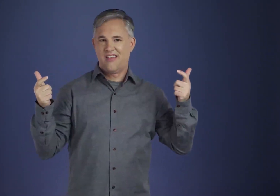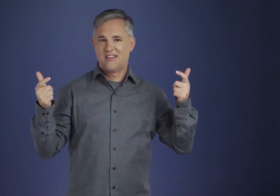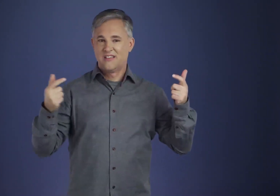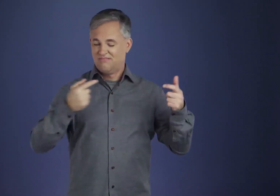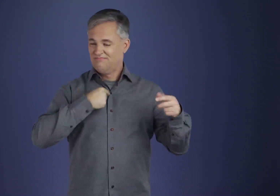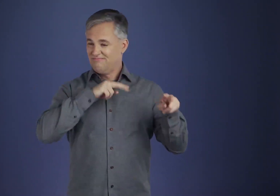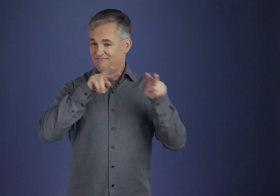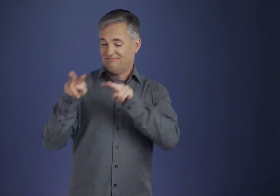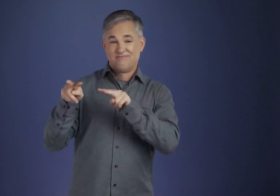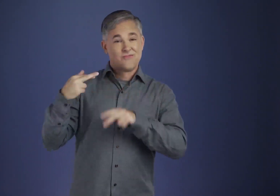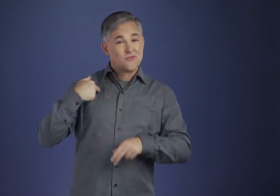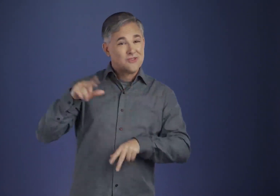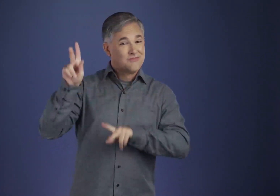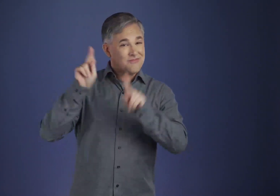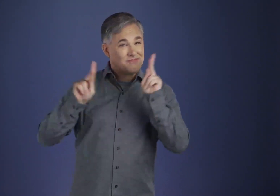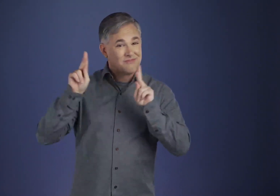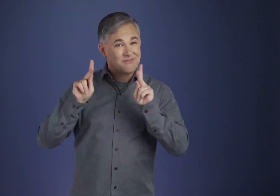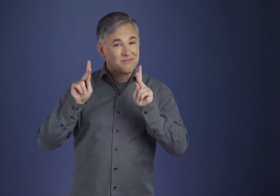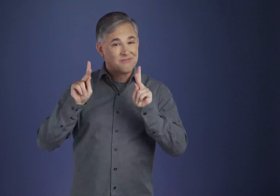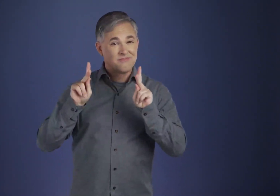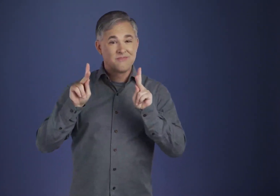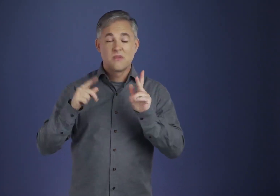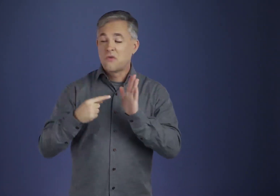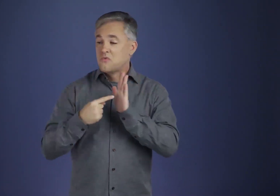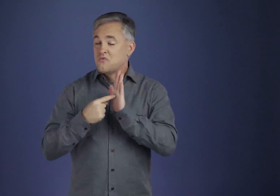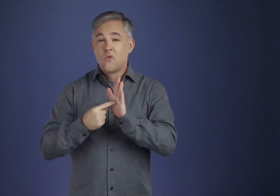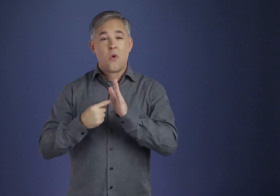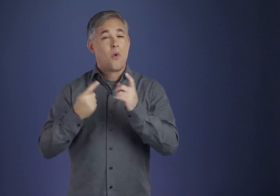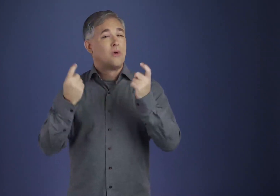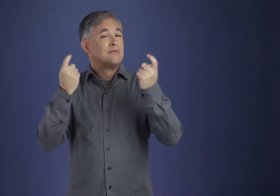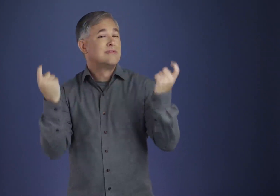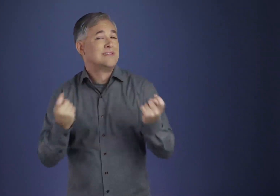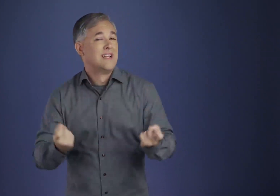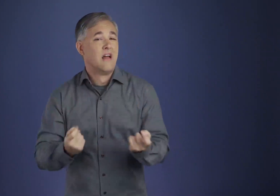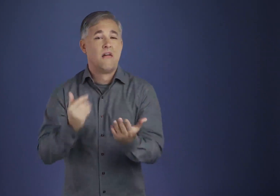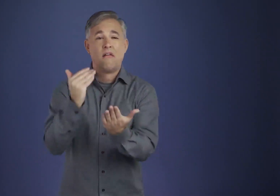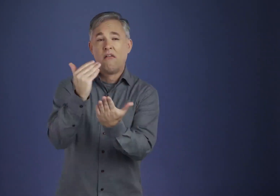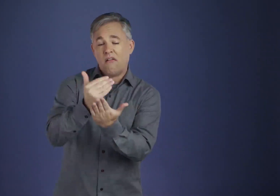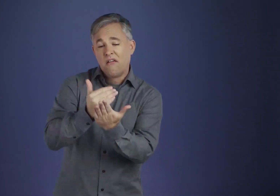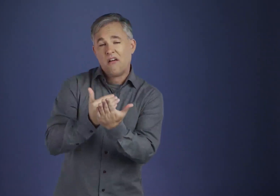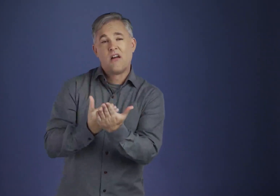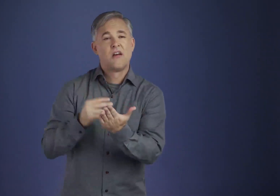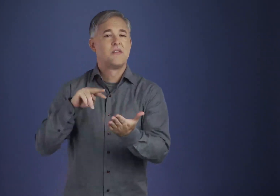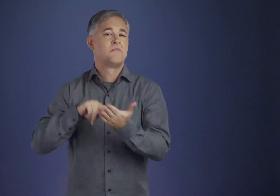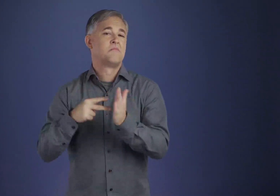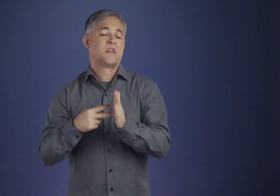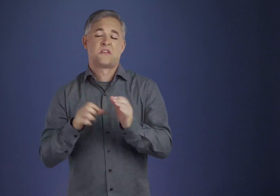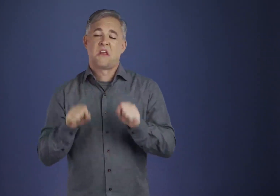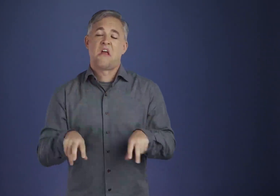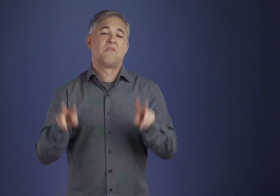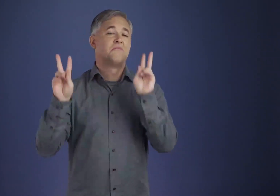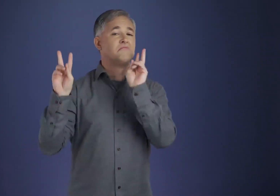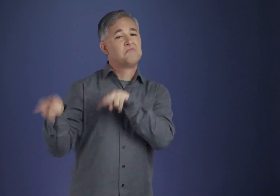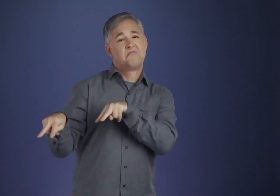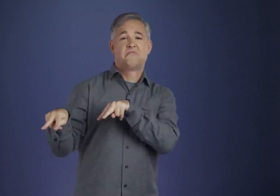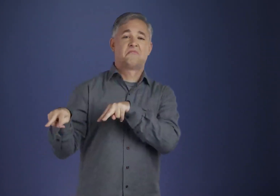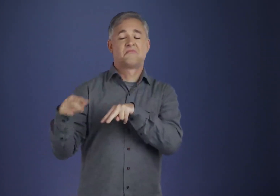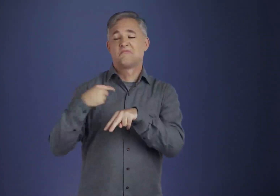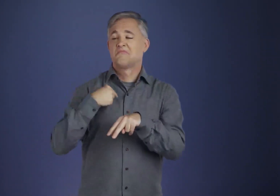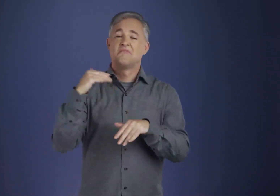belaboring the sins of some religious people, we could feel superior to all of them. Moreover, we could avoid looking at some of